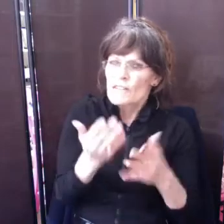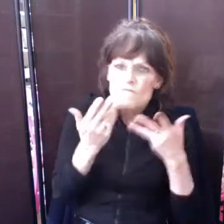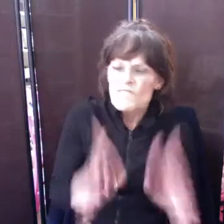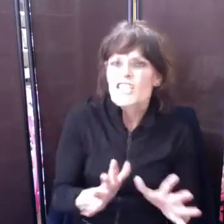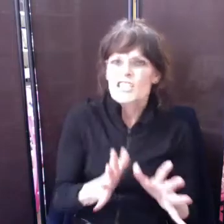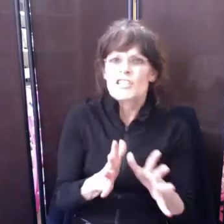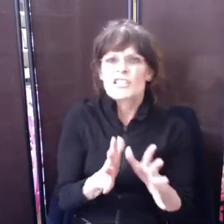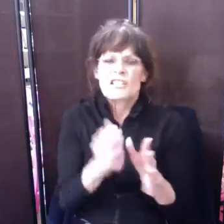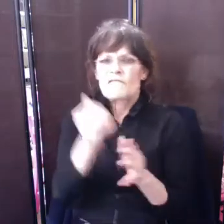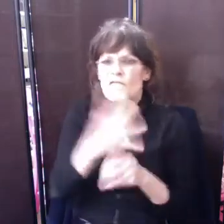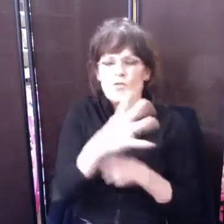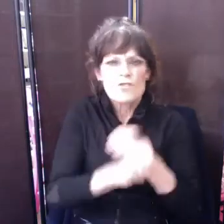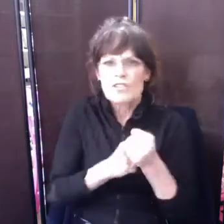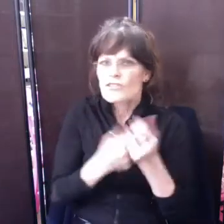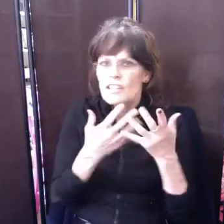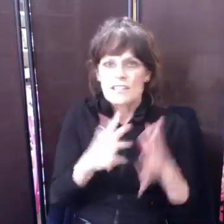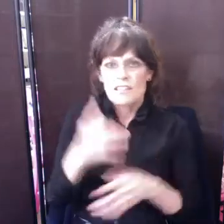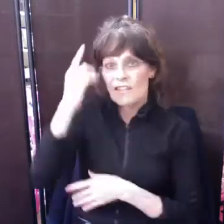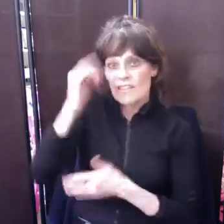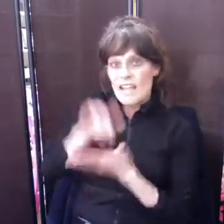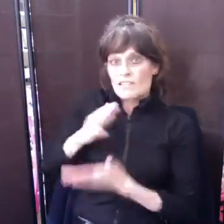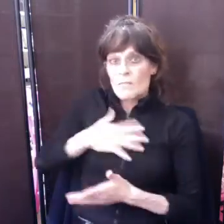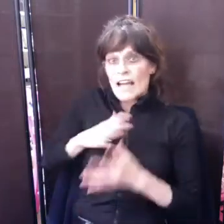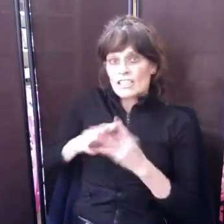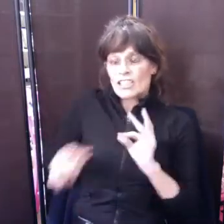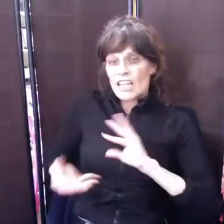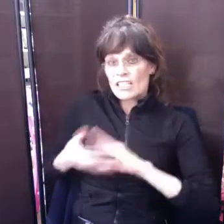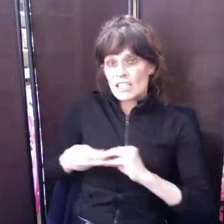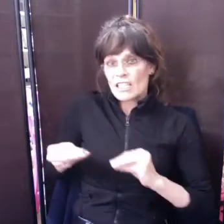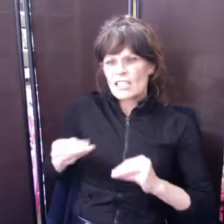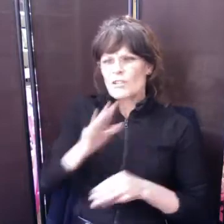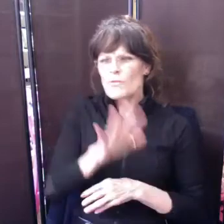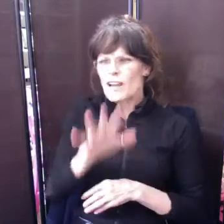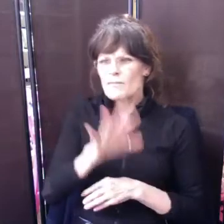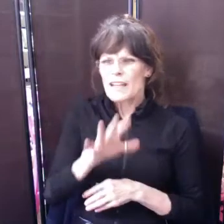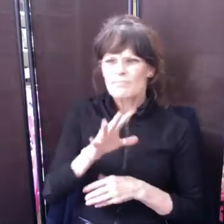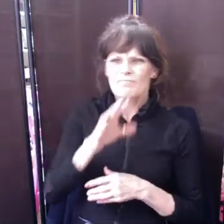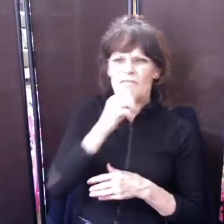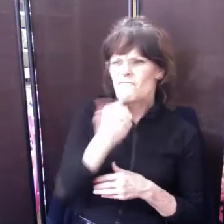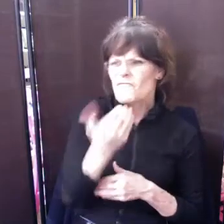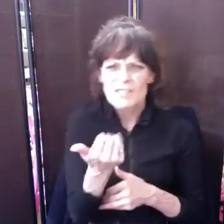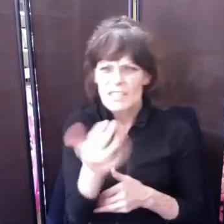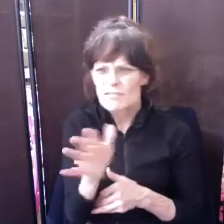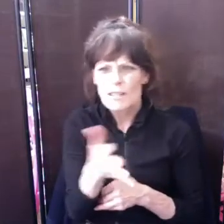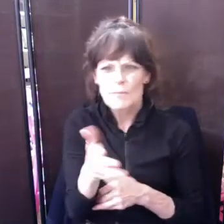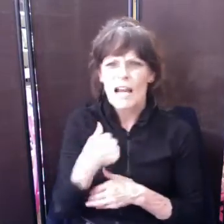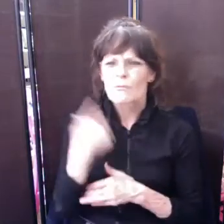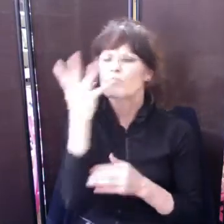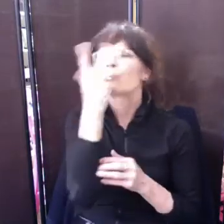short years. And that was the case with me. You know, when I was in my mid-teens, I was a heartbreakingly beautiful hippie girl. You